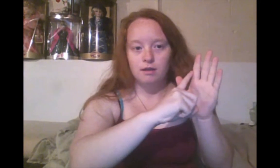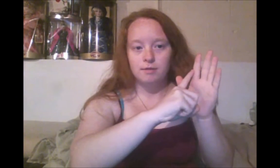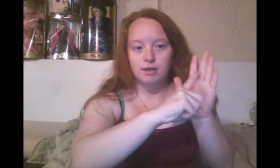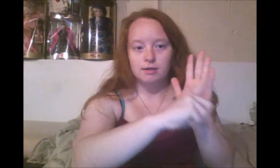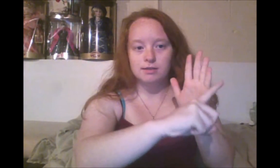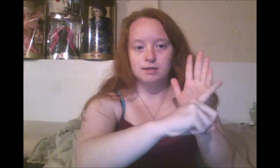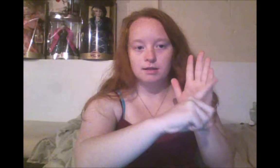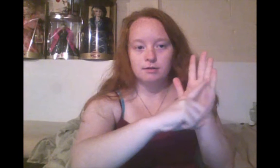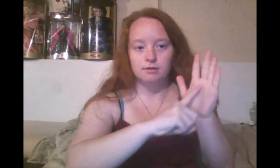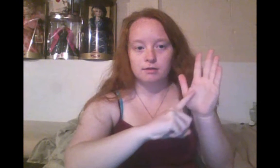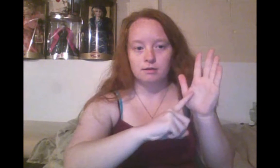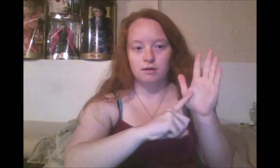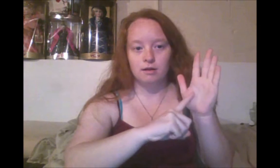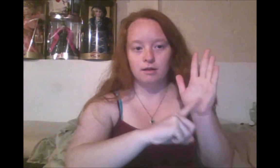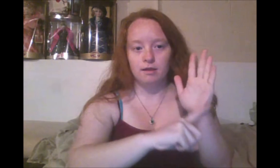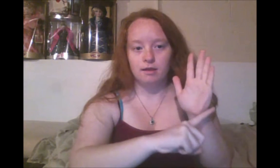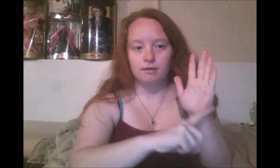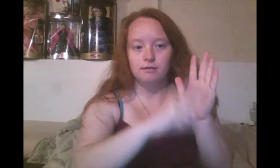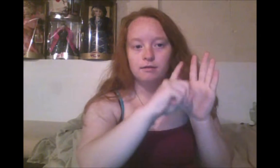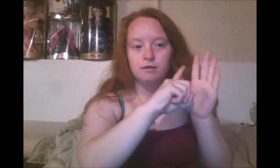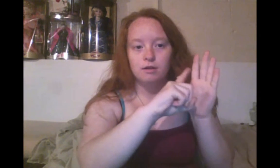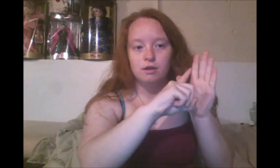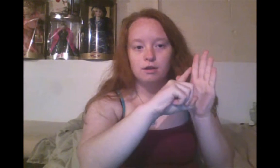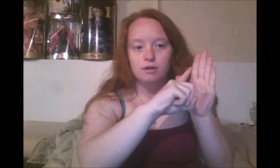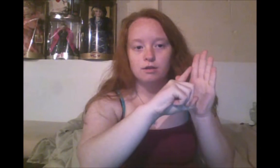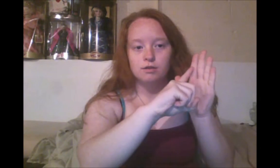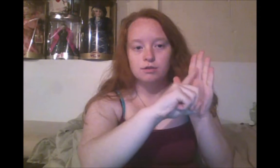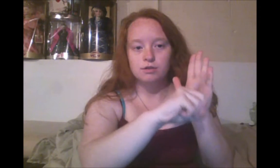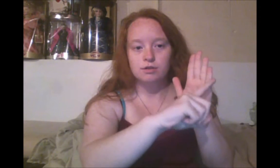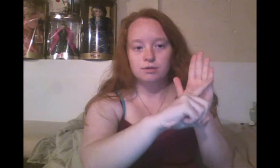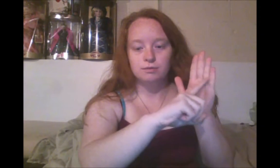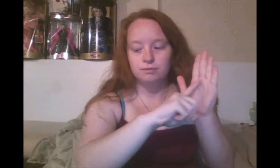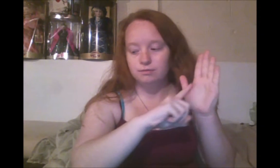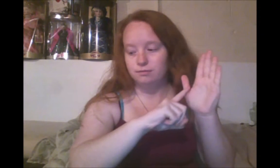make a Z on the hand. Zoo.